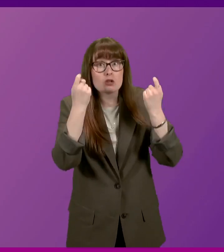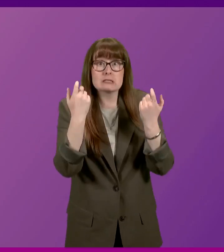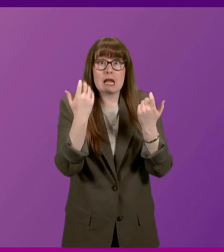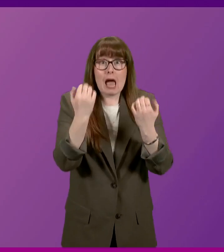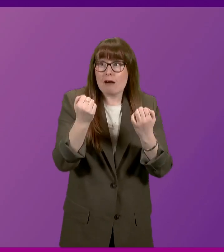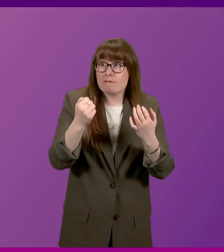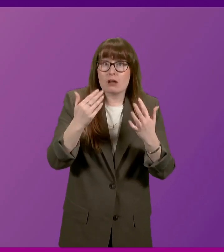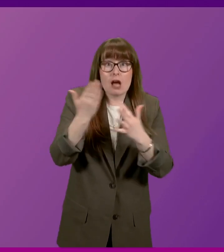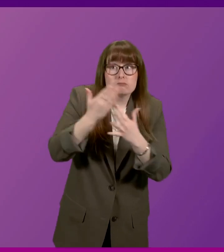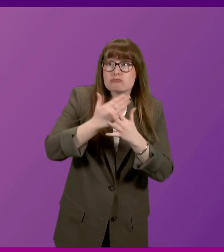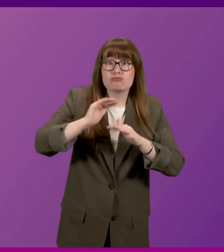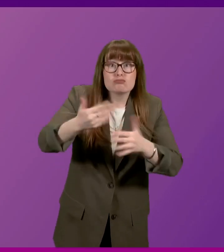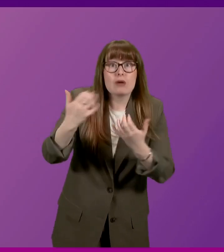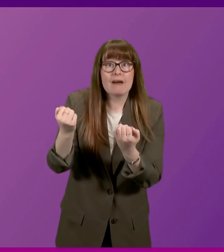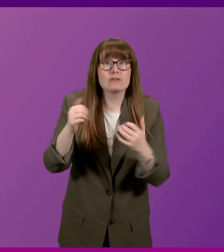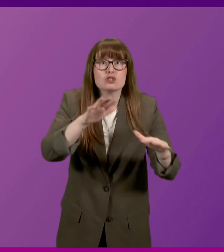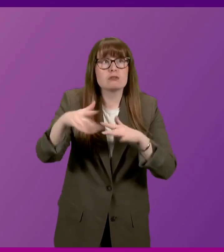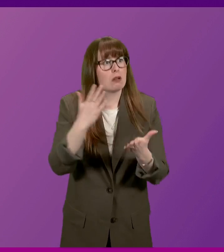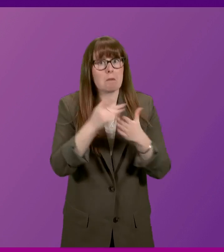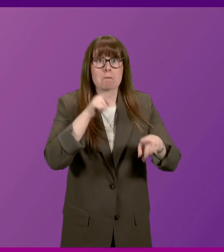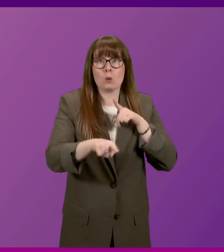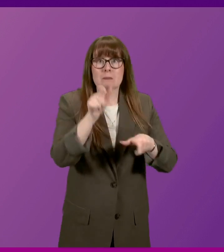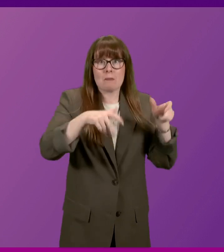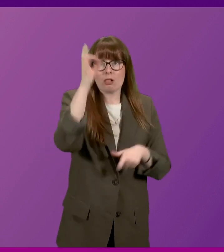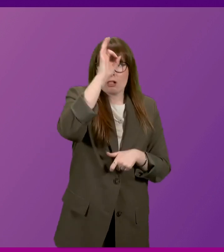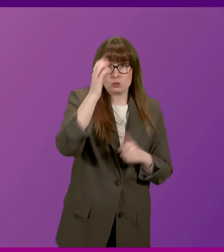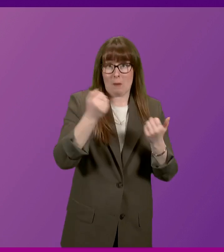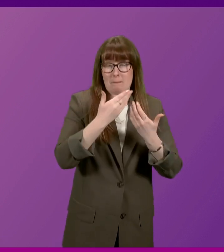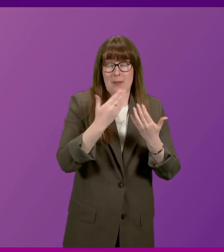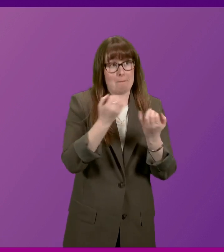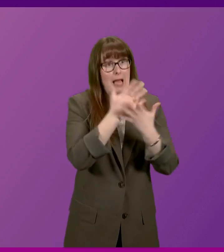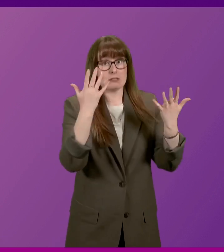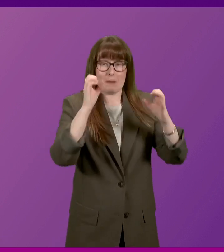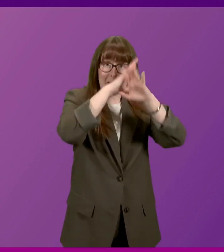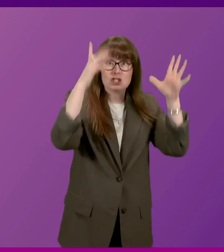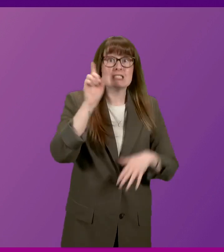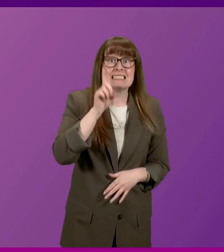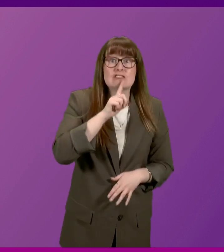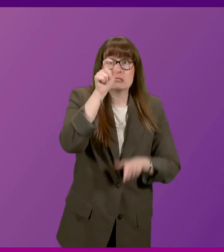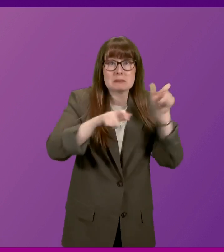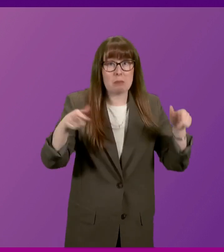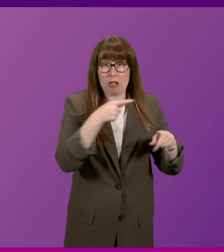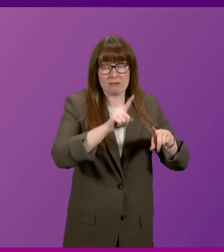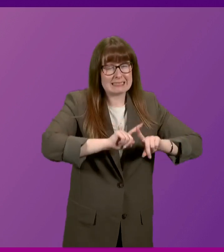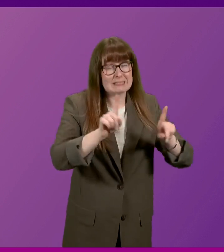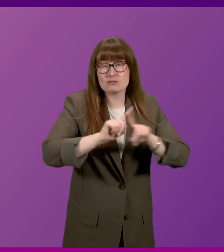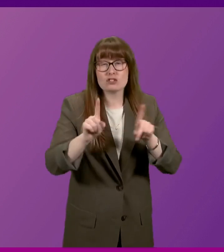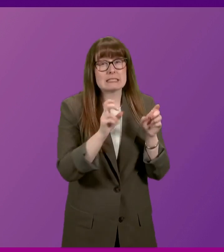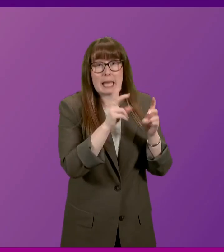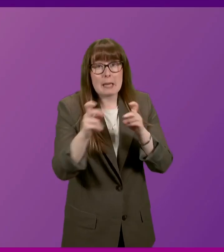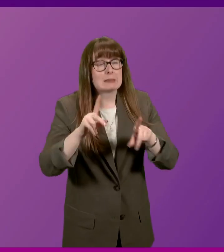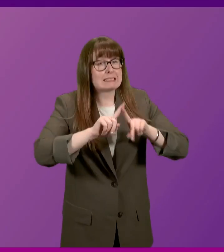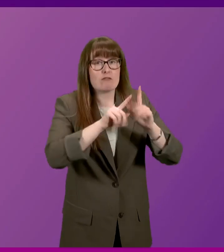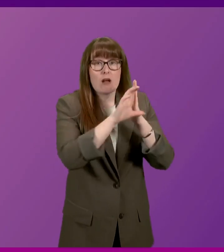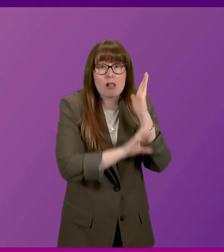it includes children. So if we imagine the general public or not, and these hearing women were from all different types of